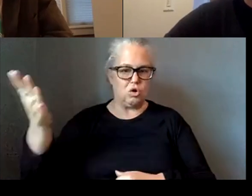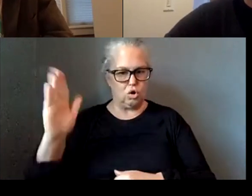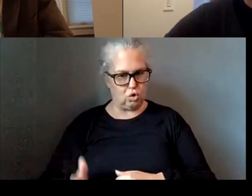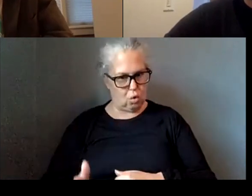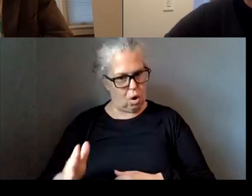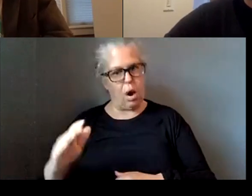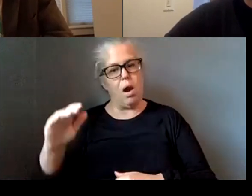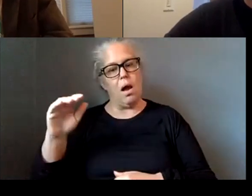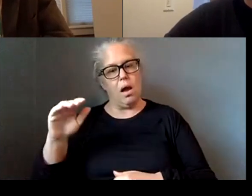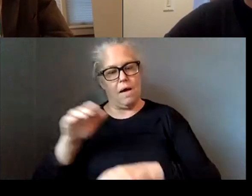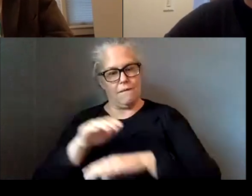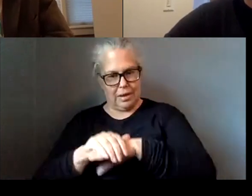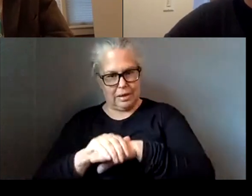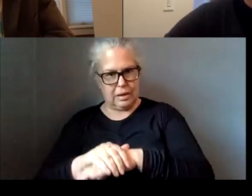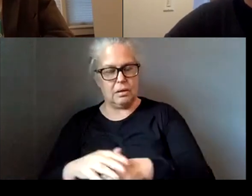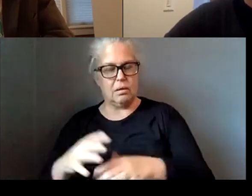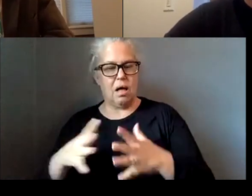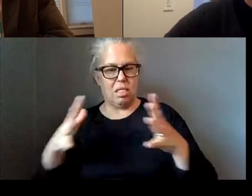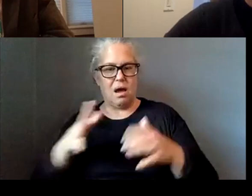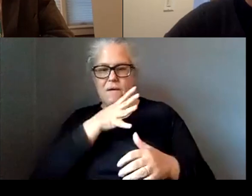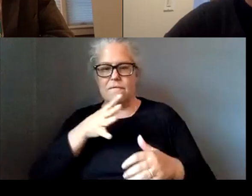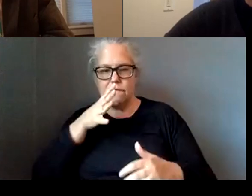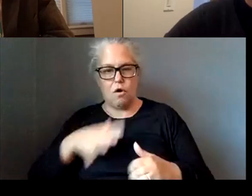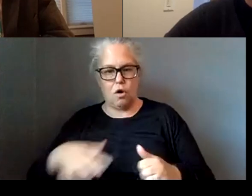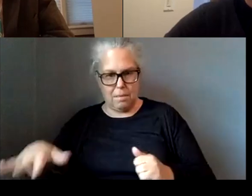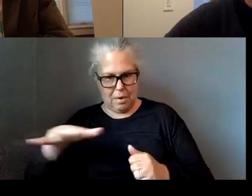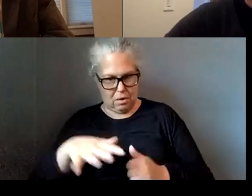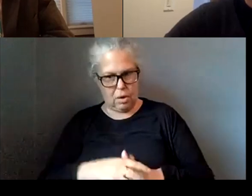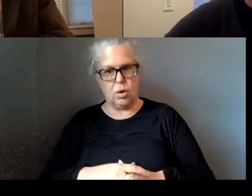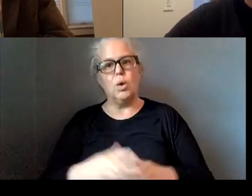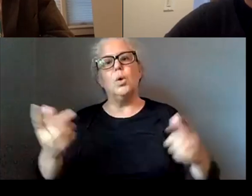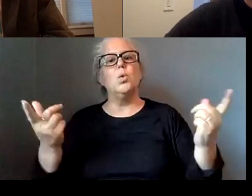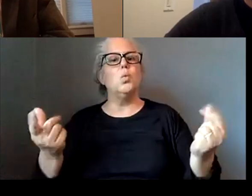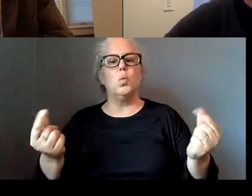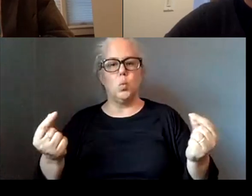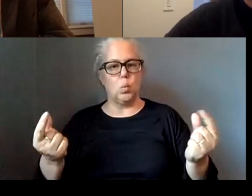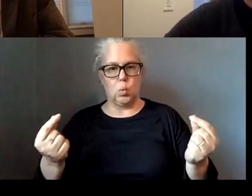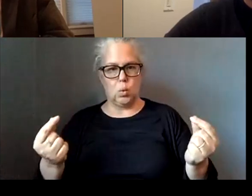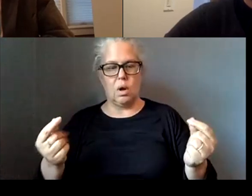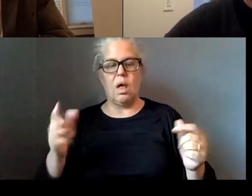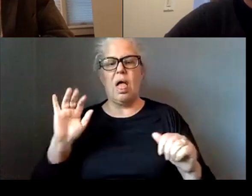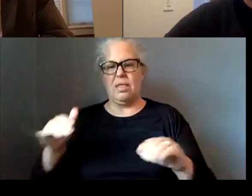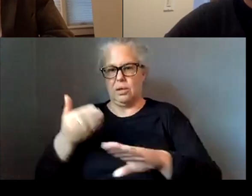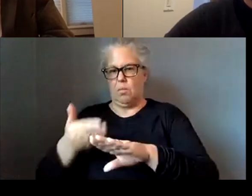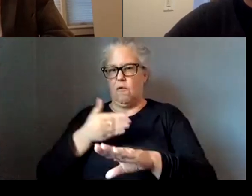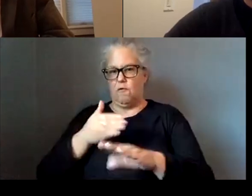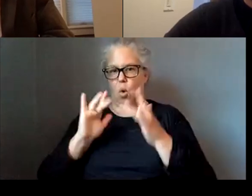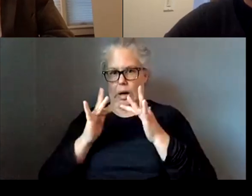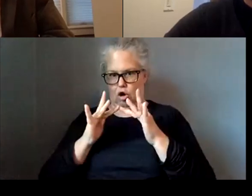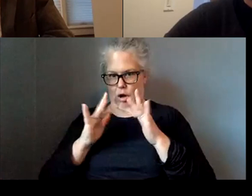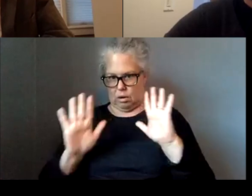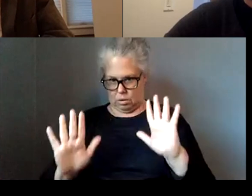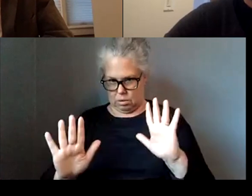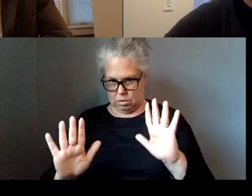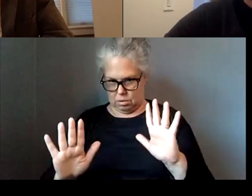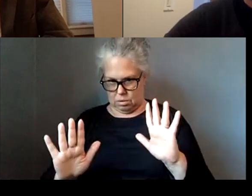it's agricultural. So what we did was we again, this is before internet connections were